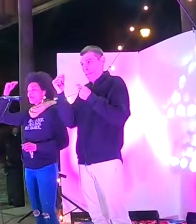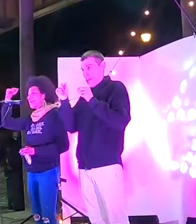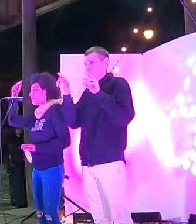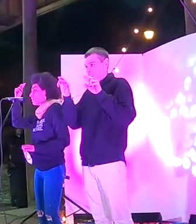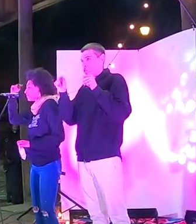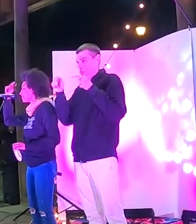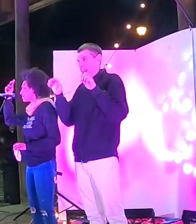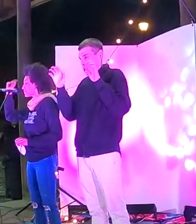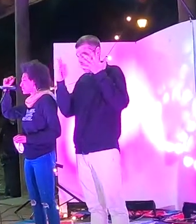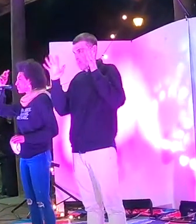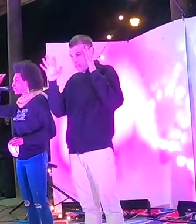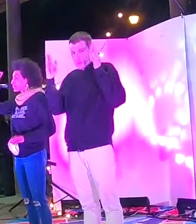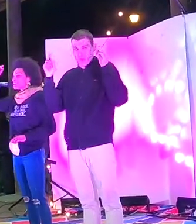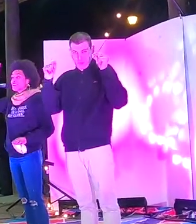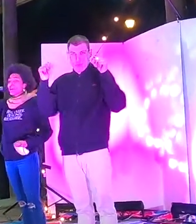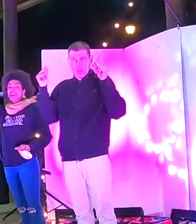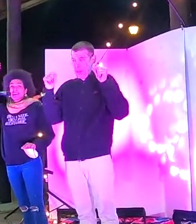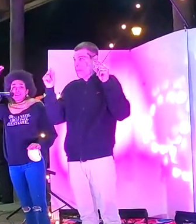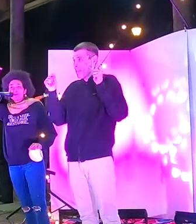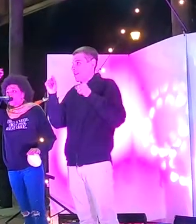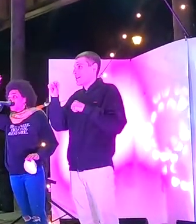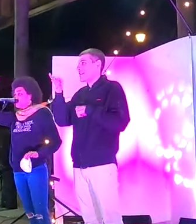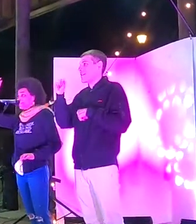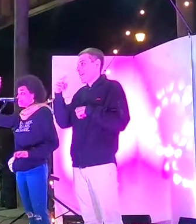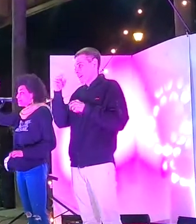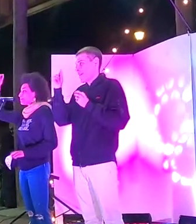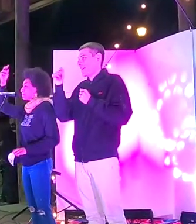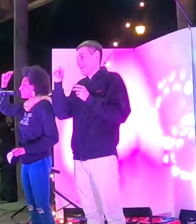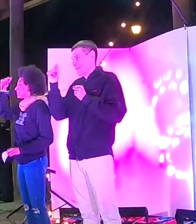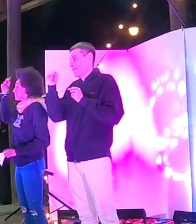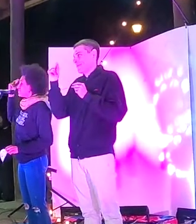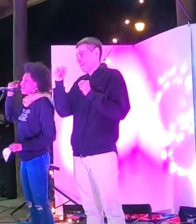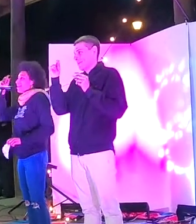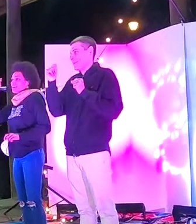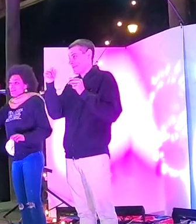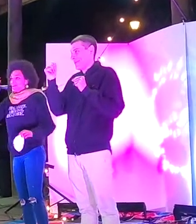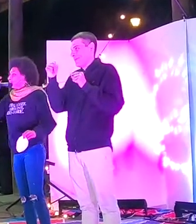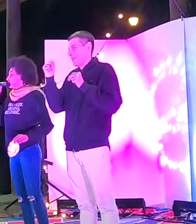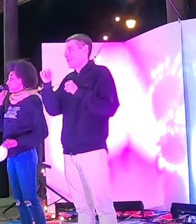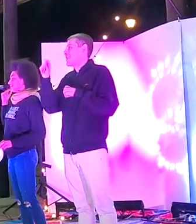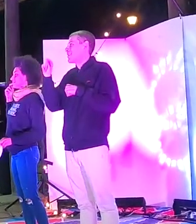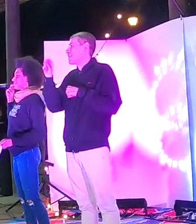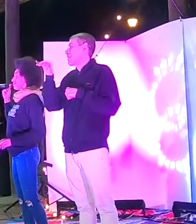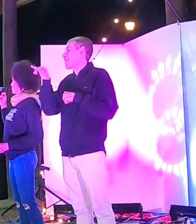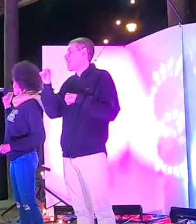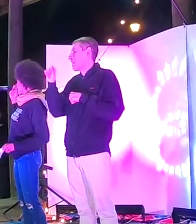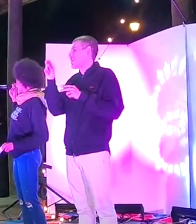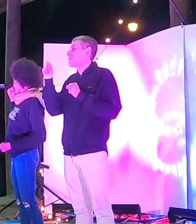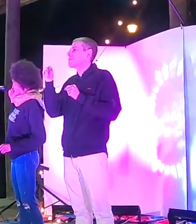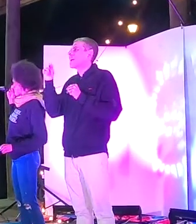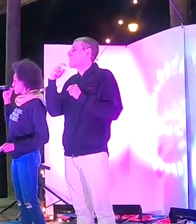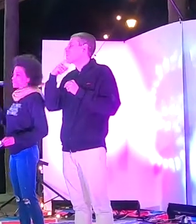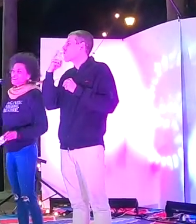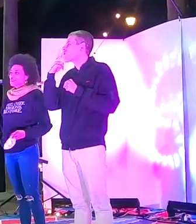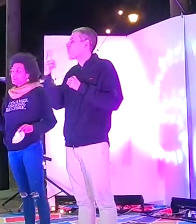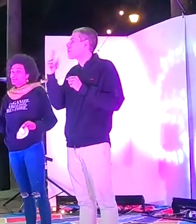that they brought. Saya as well. Tanya, saw you